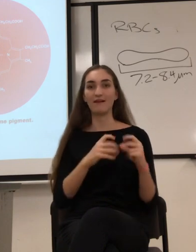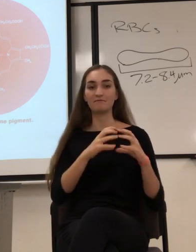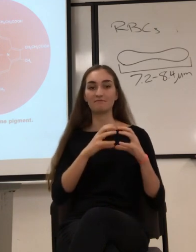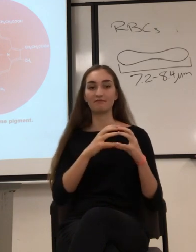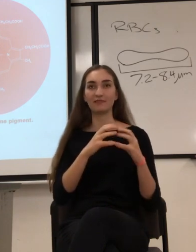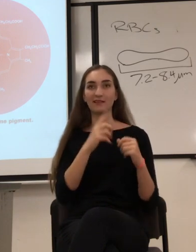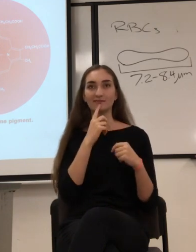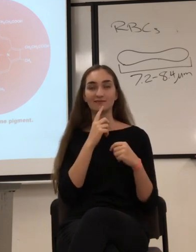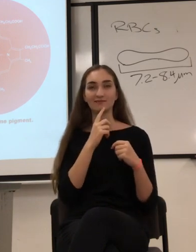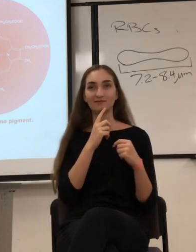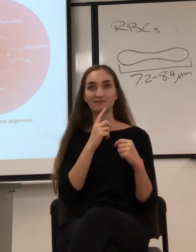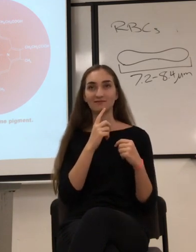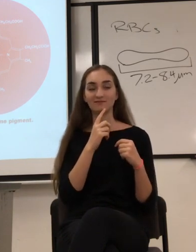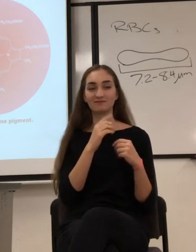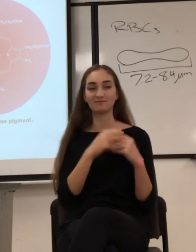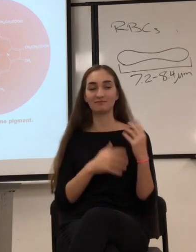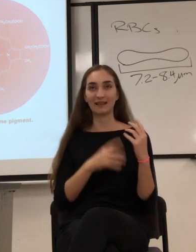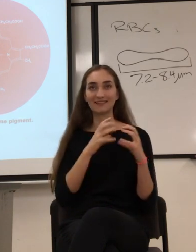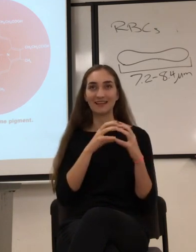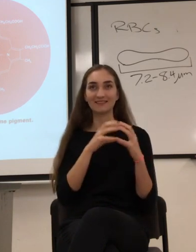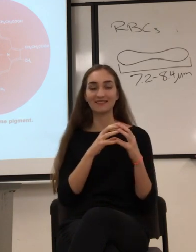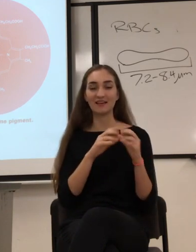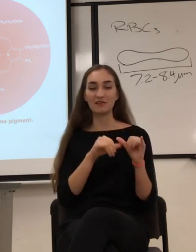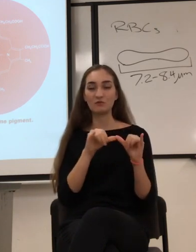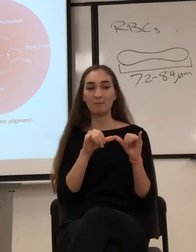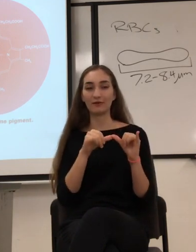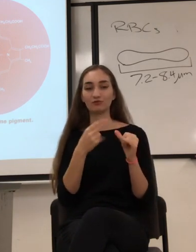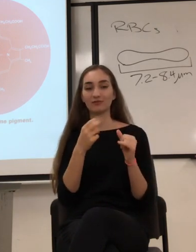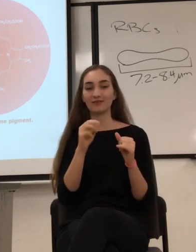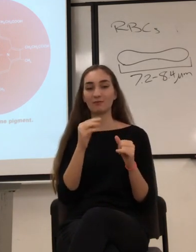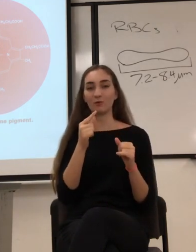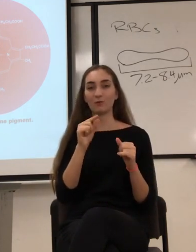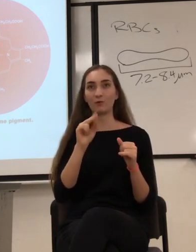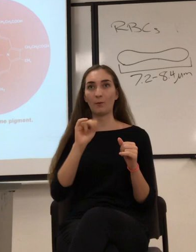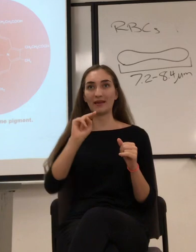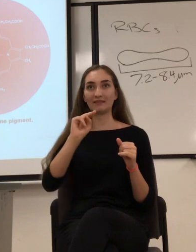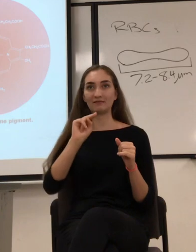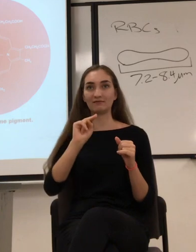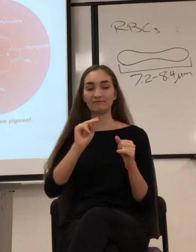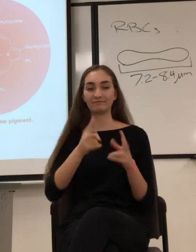the hemoglobin concentration.